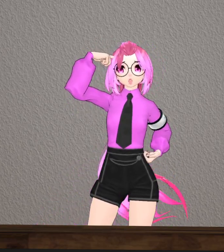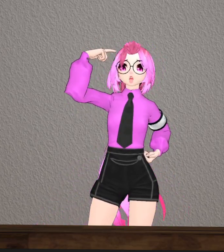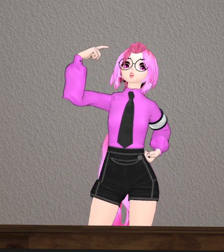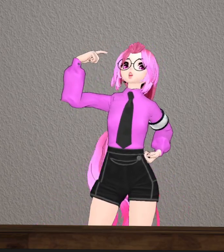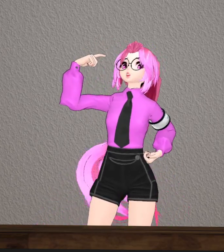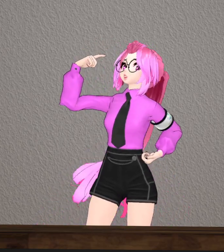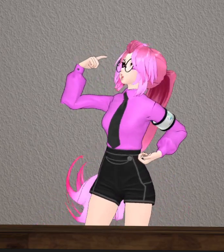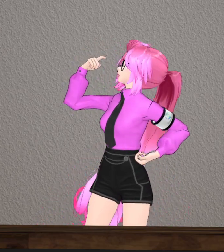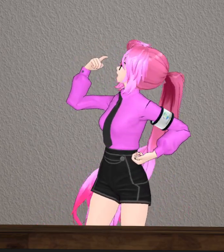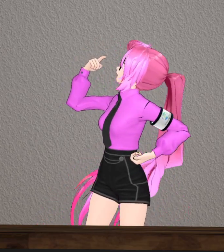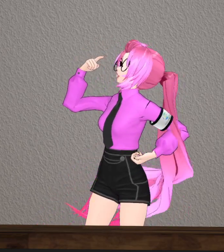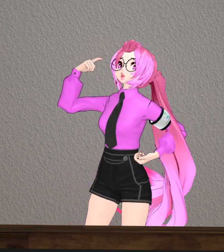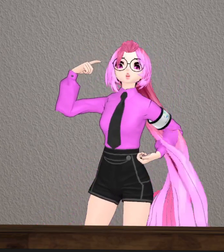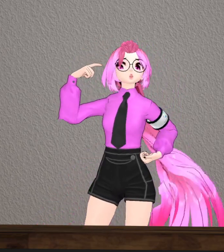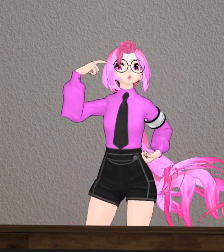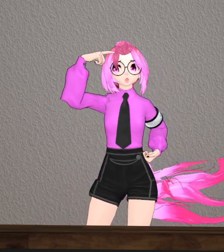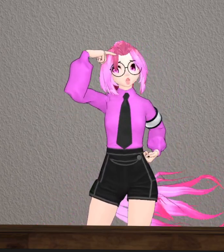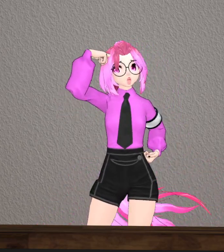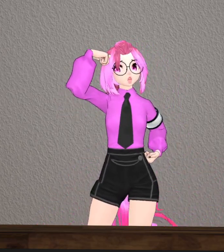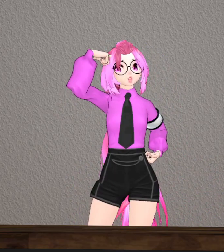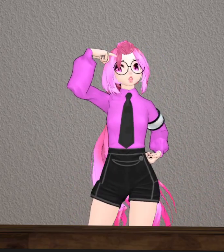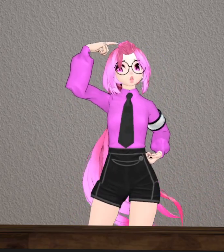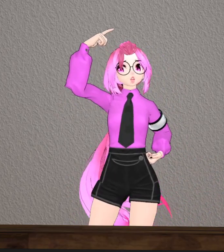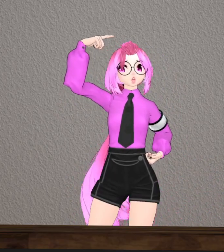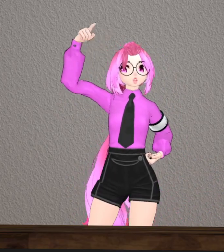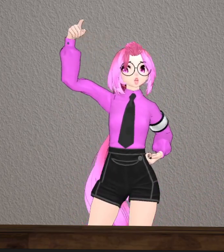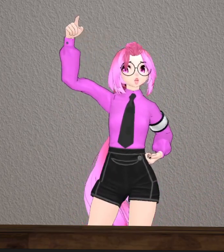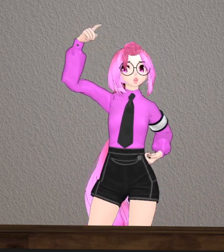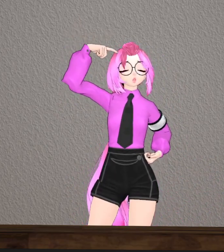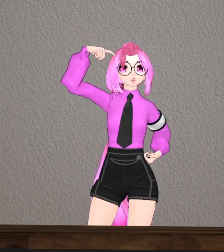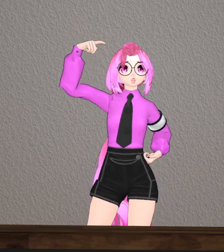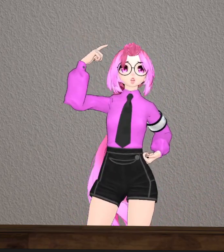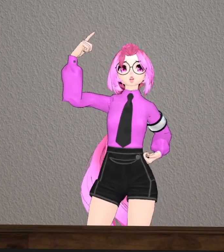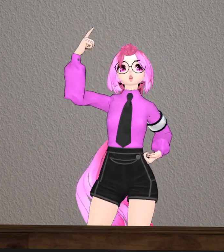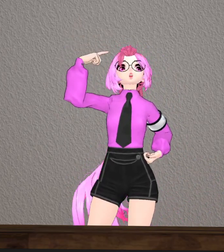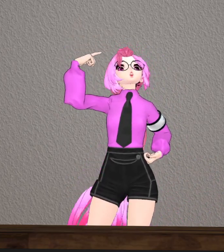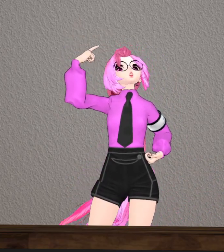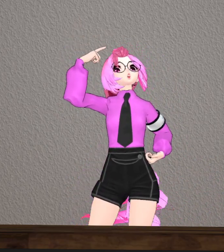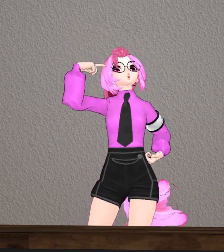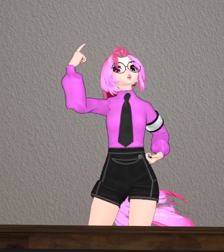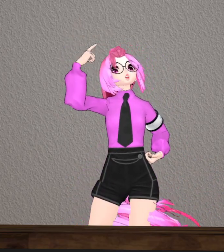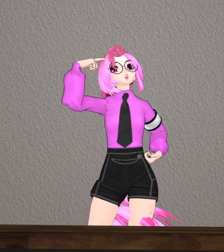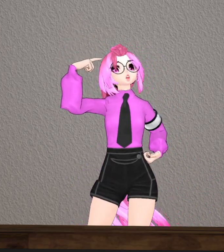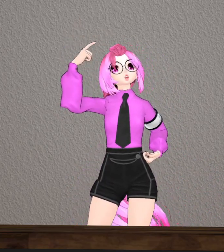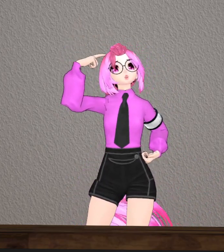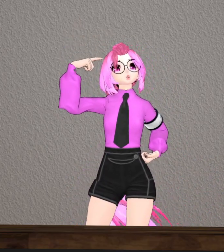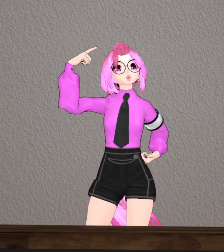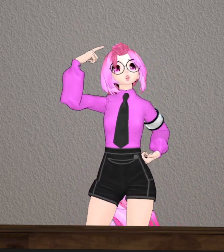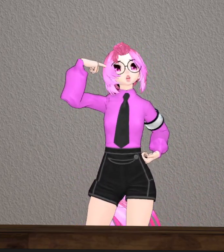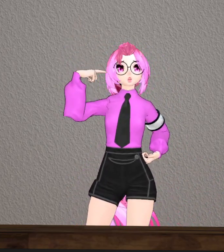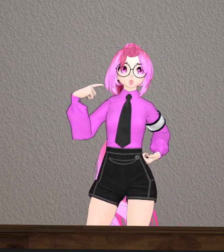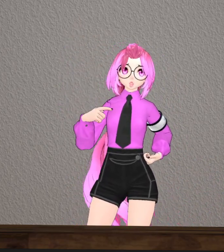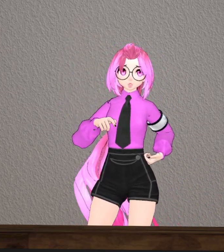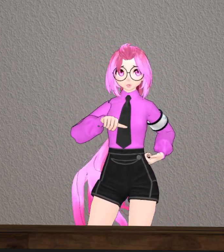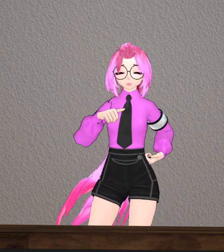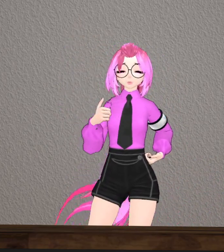I think, oh, sorry, I have an alarm going off. It's like thought bubbles coming from your head. You're wondering. So you have thought bubbles. Could it also be